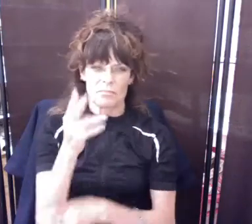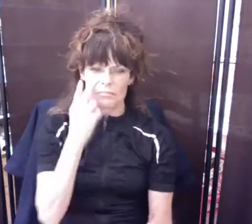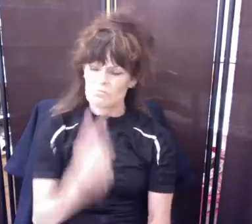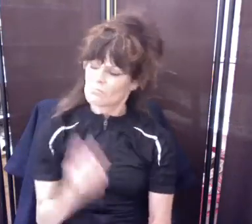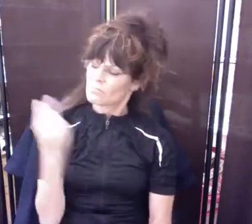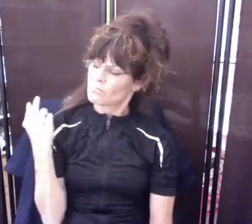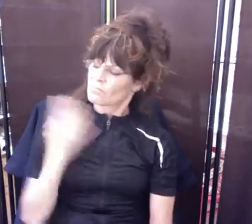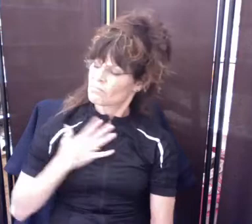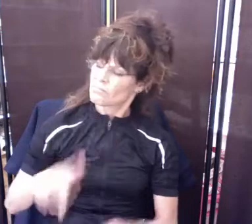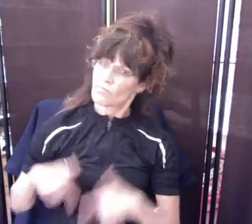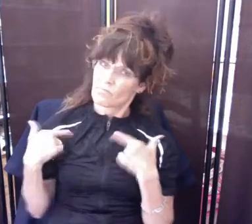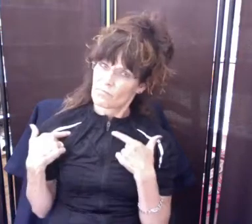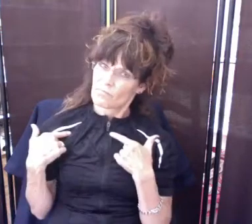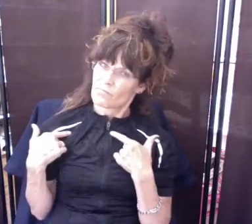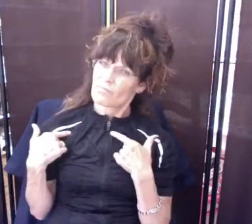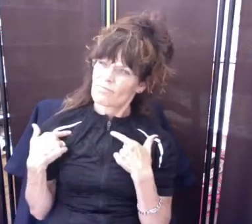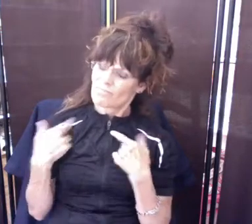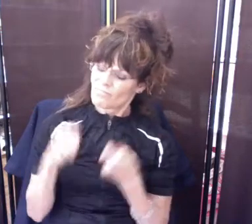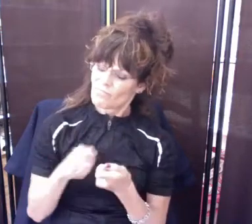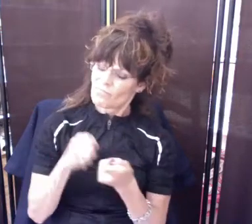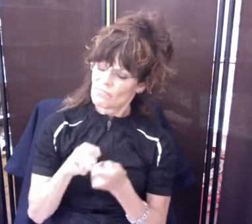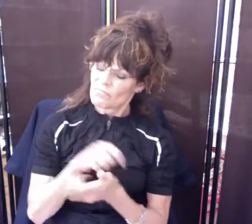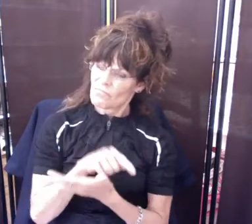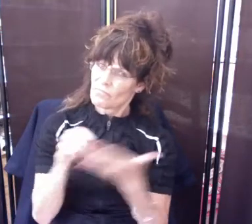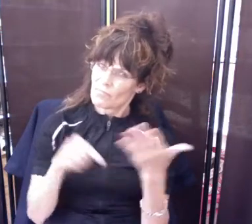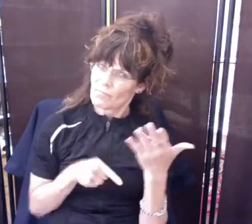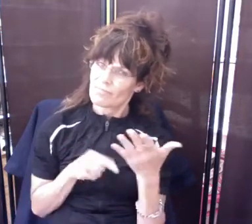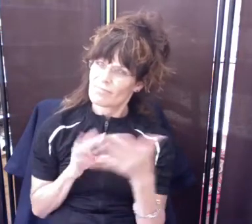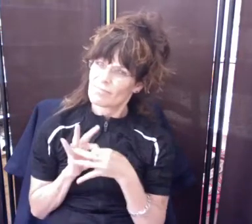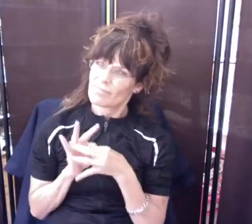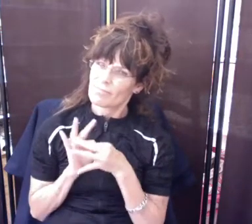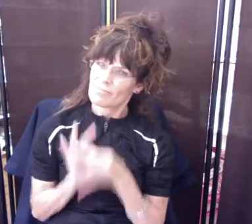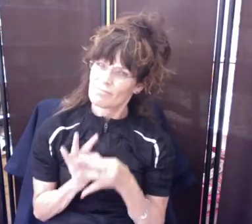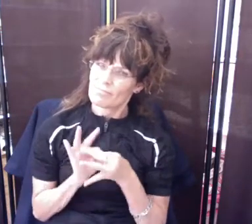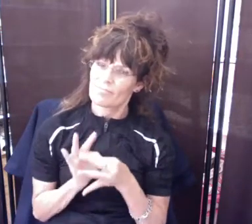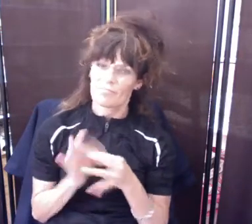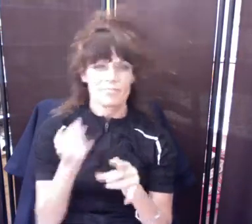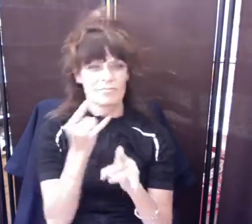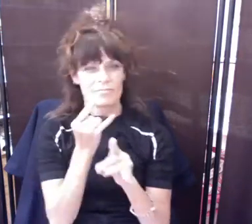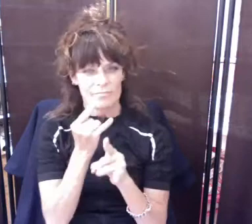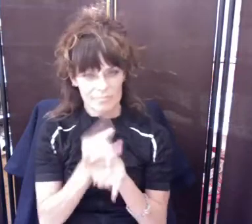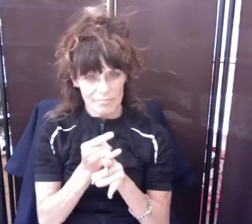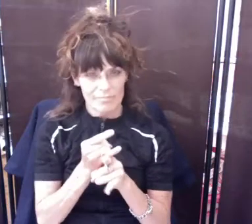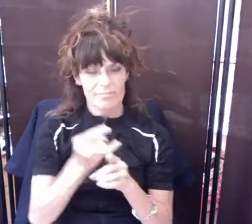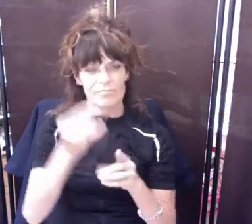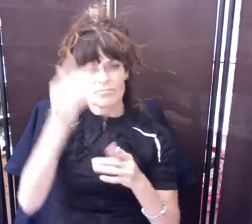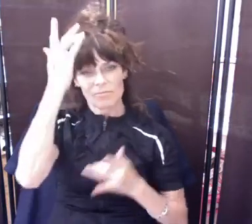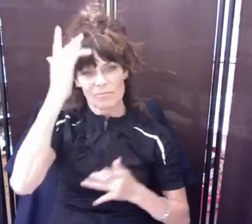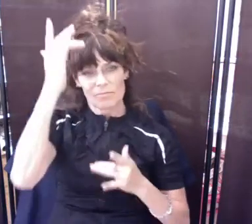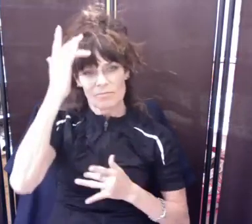there's certain things that are part of my alcoholism. Certain characteristics that I